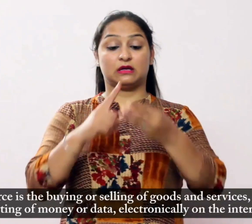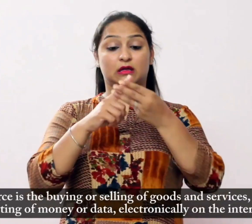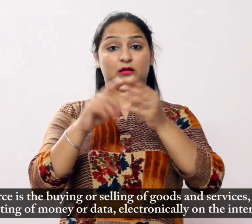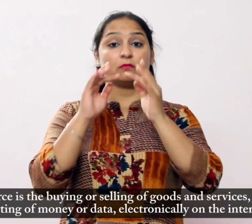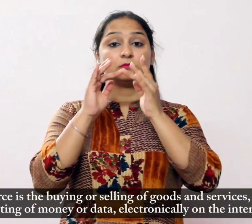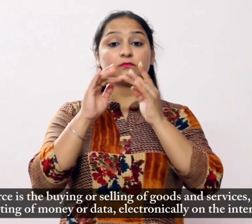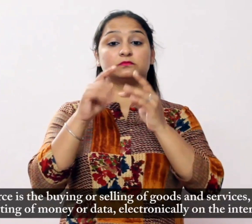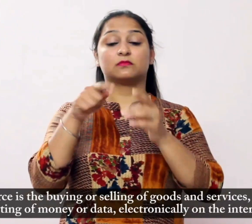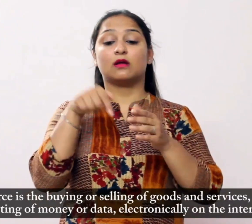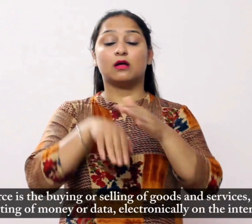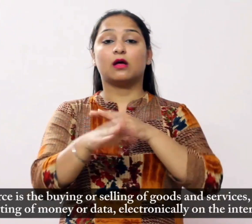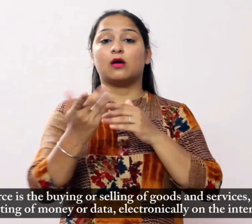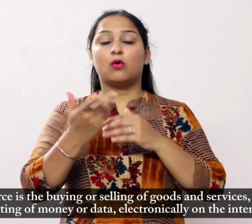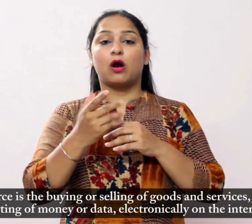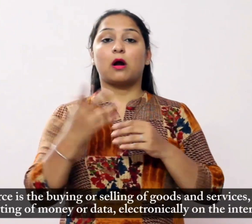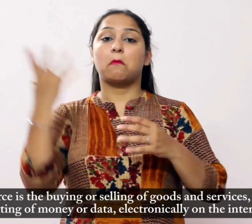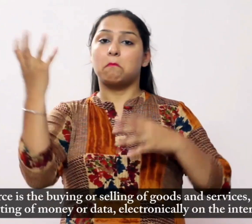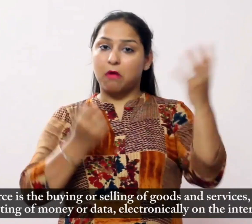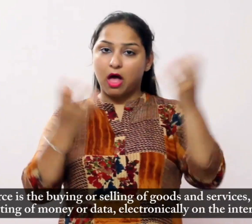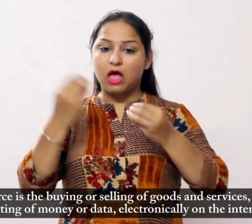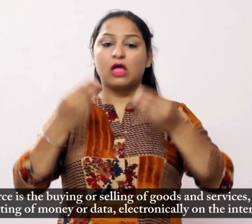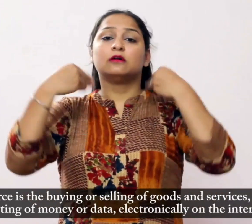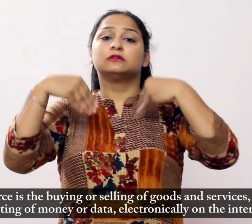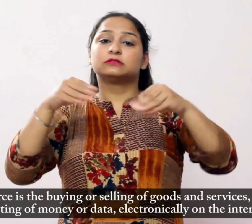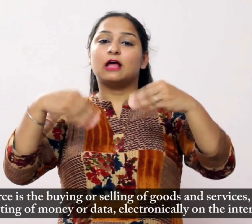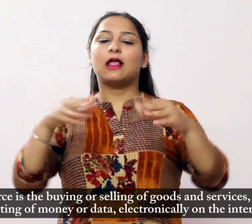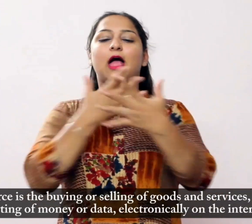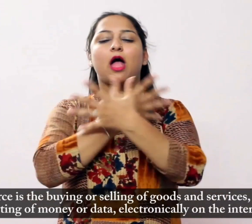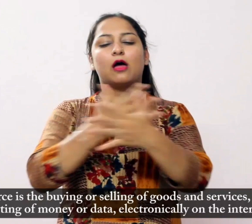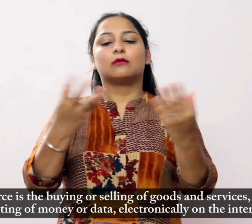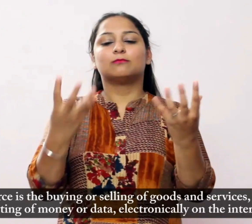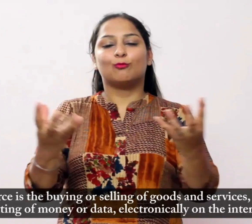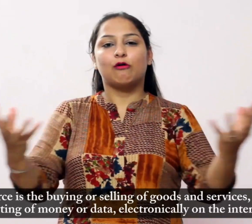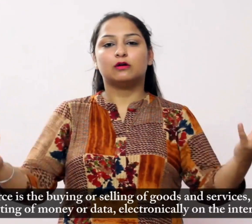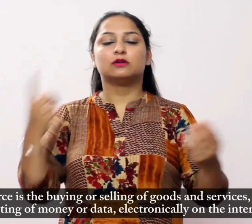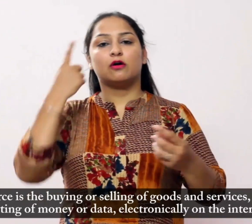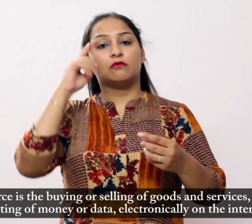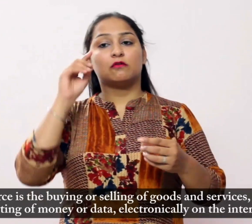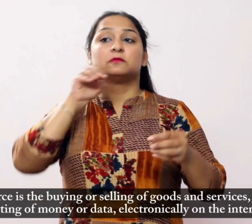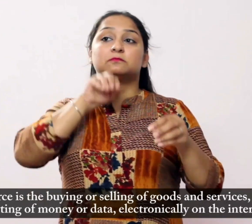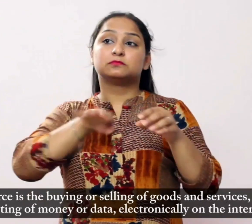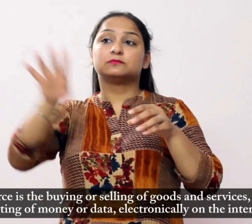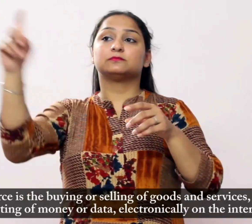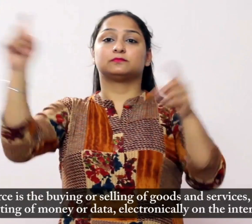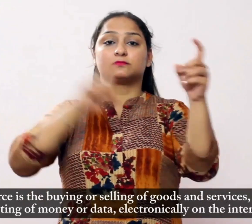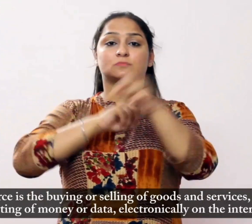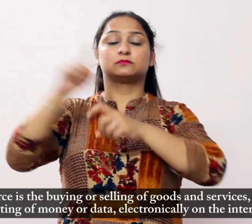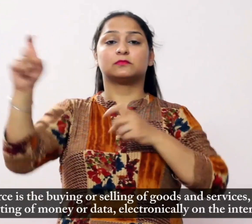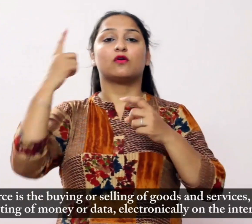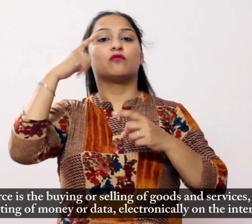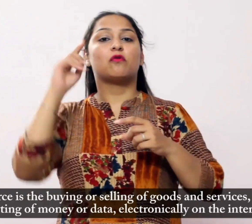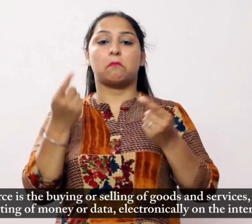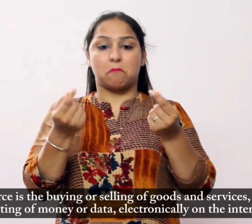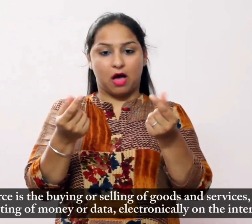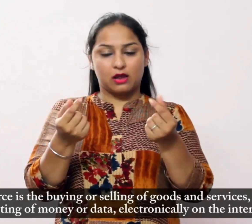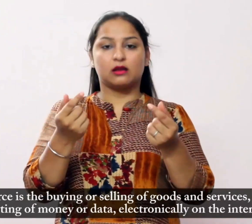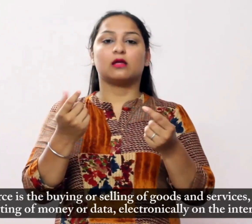E-commerce. E-commerce is buying or selling of goods and services or the transmitting of money or data electronically on